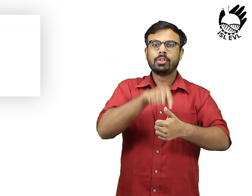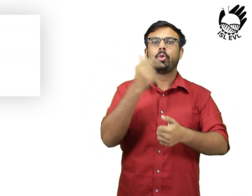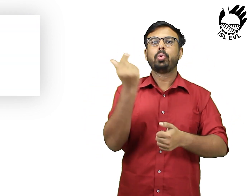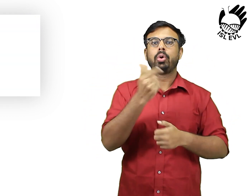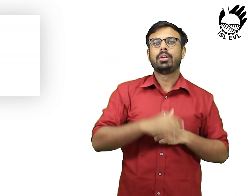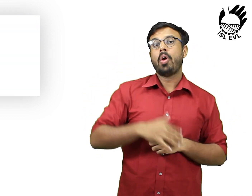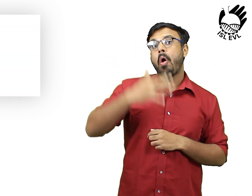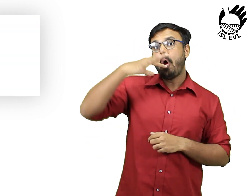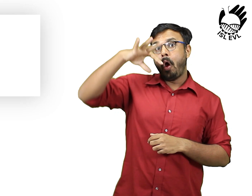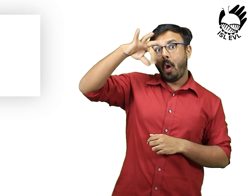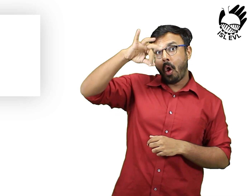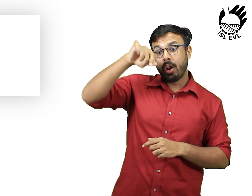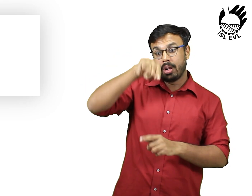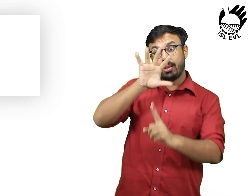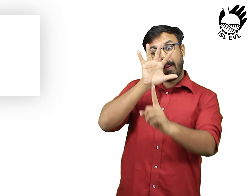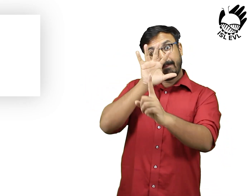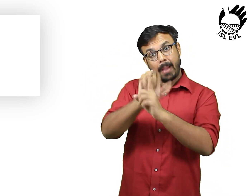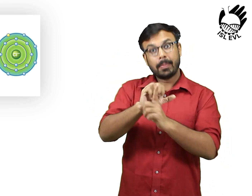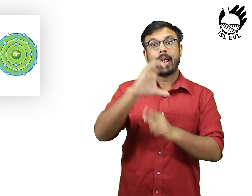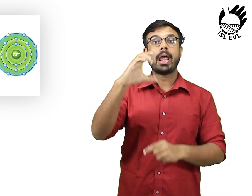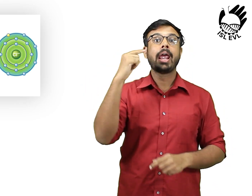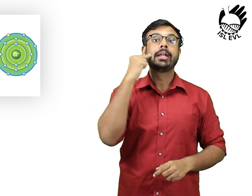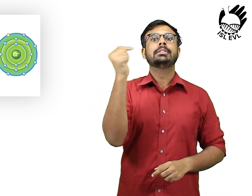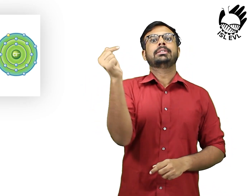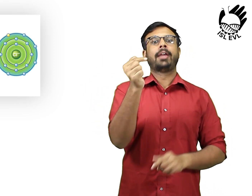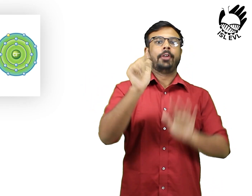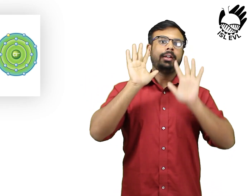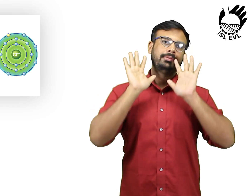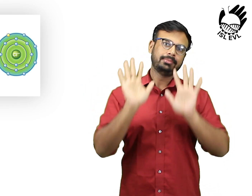Test tube reactions to test for the non-metal parts of salts.